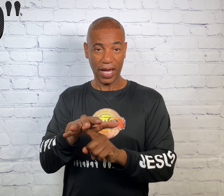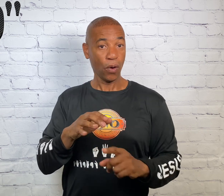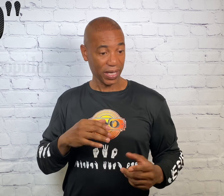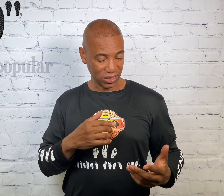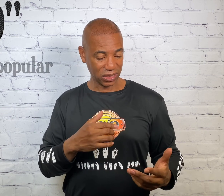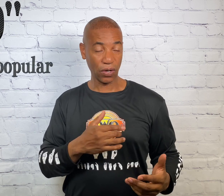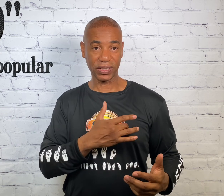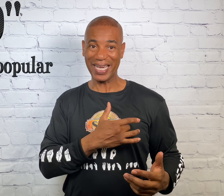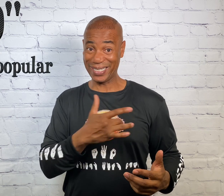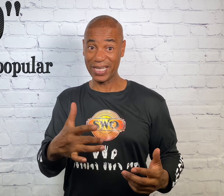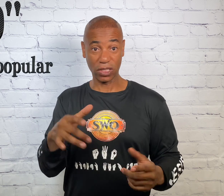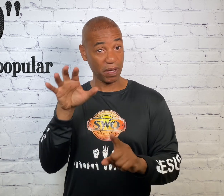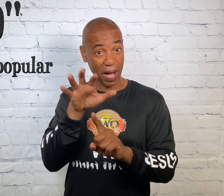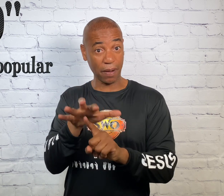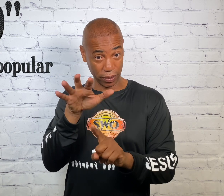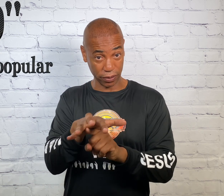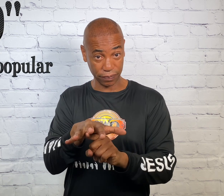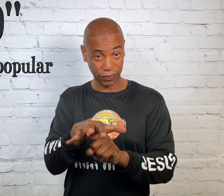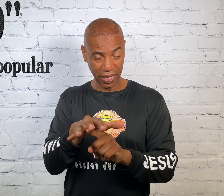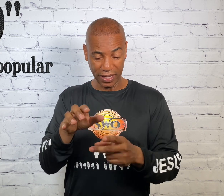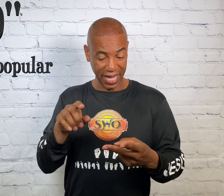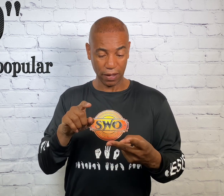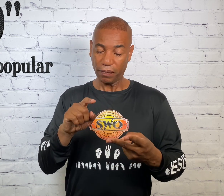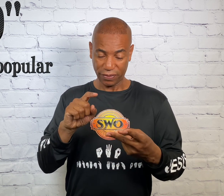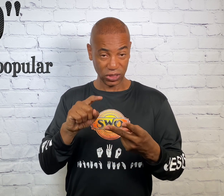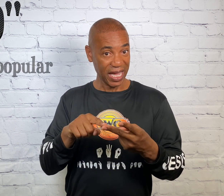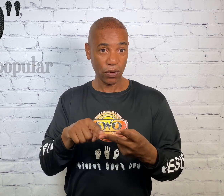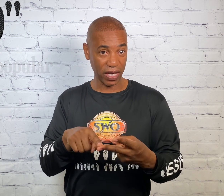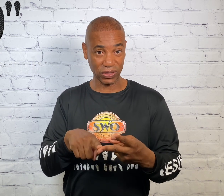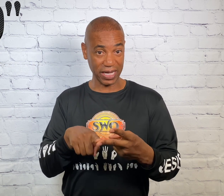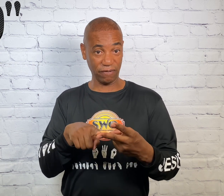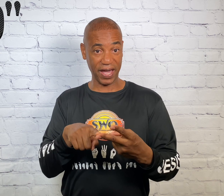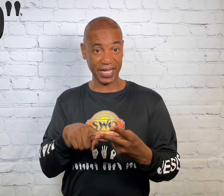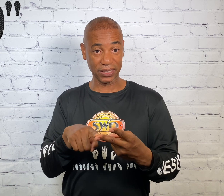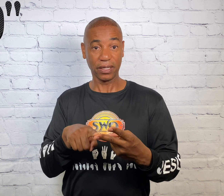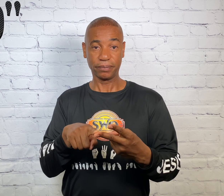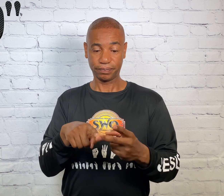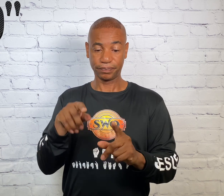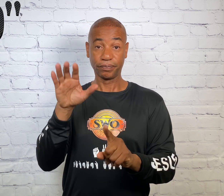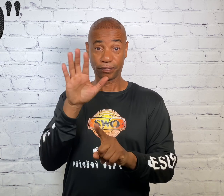and what I just said was it tends to be popular. Now, the second way of signing fad is,